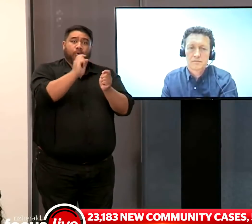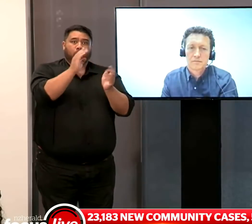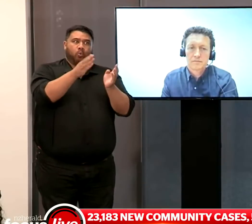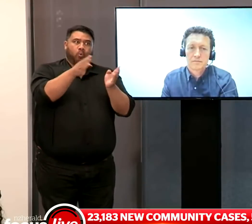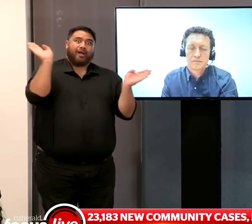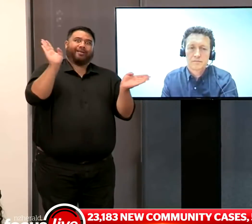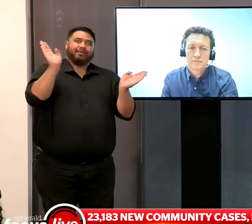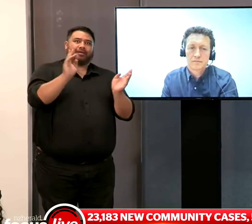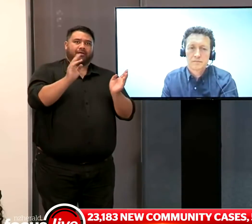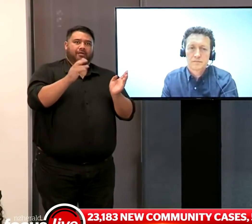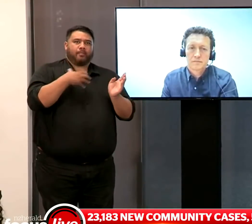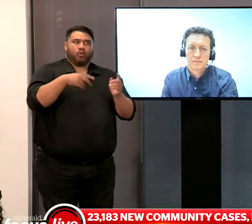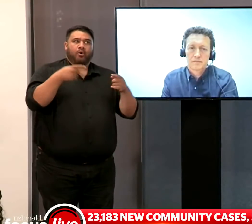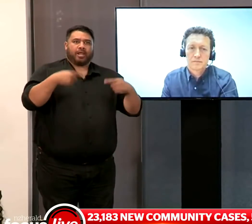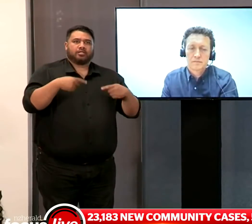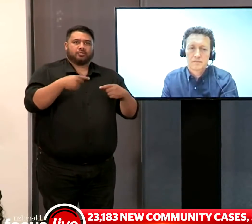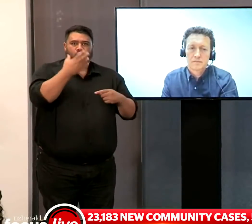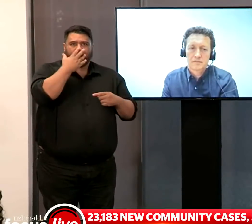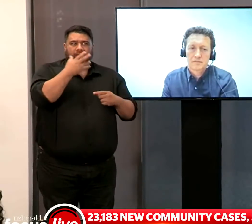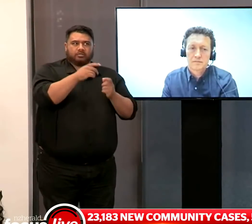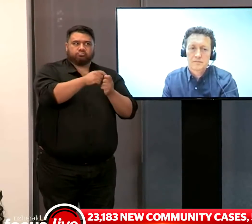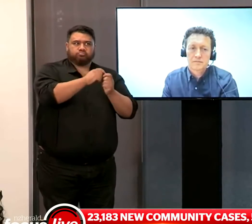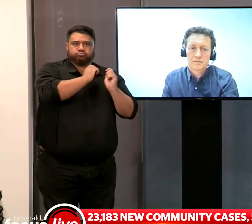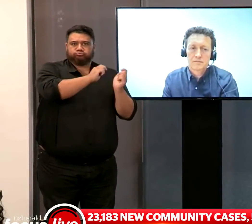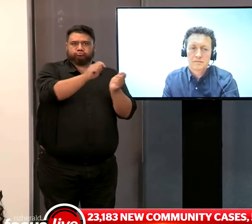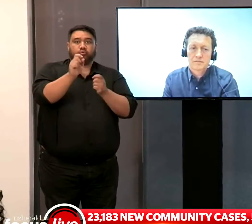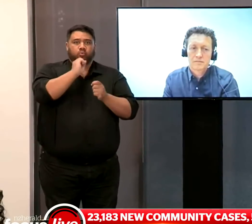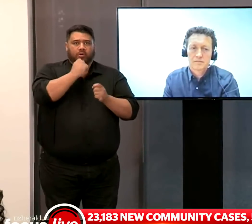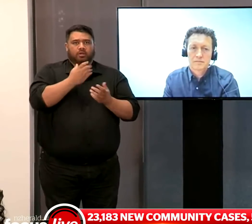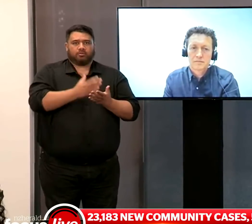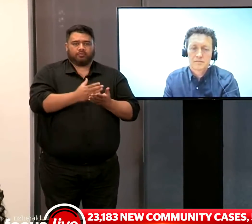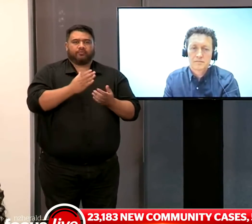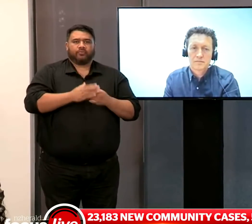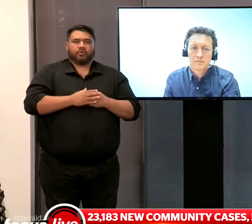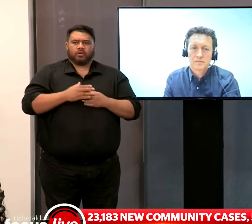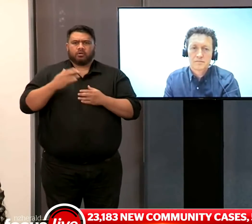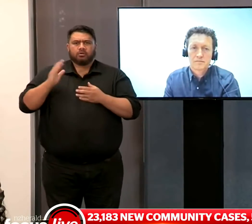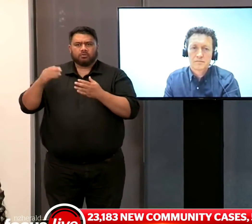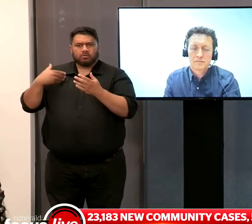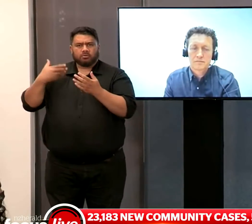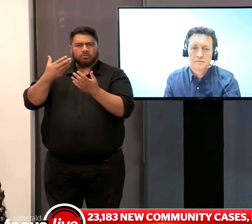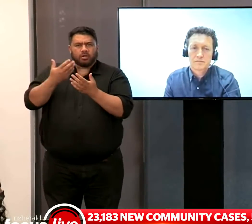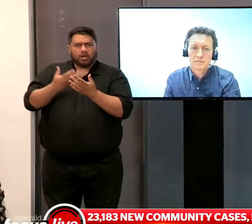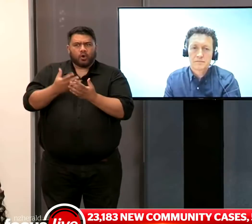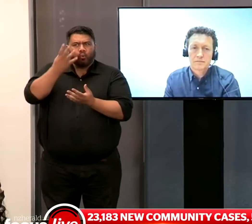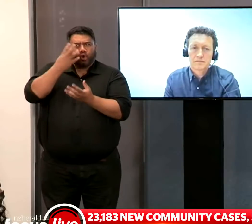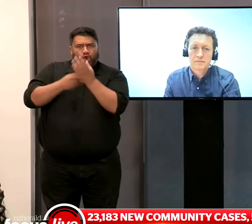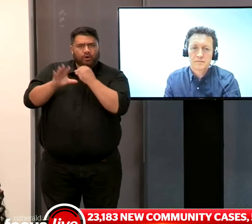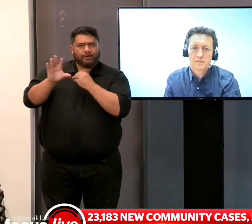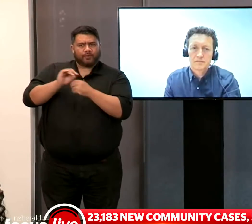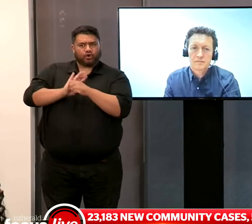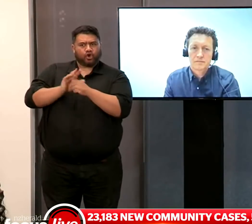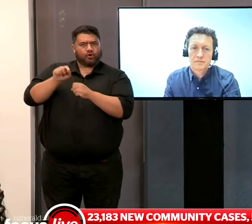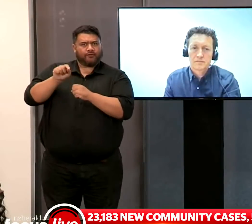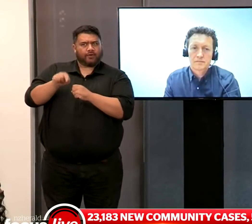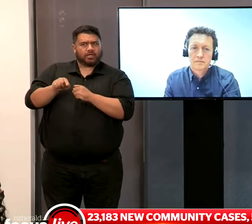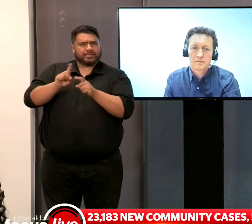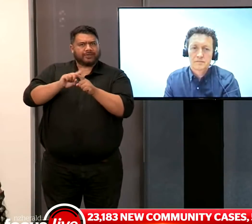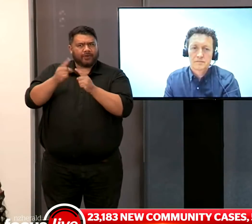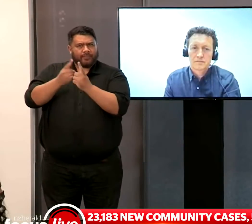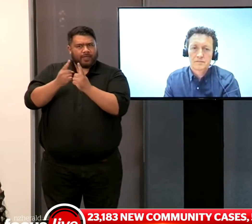vaccination. Some of the things that we've learnt are very helpful in protecting us during COVID will also